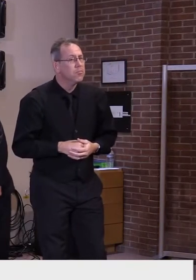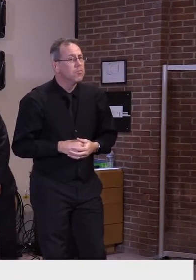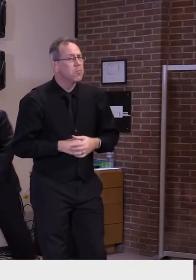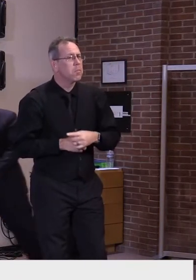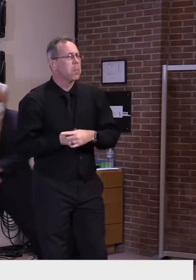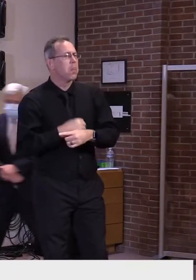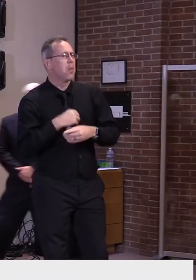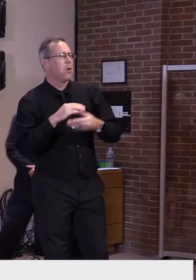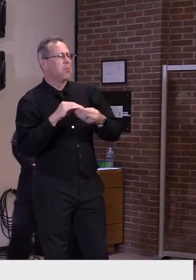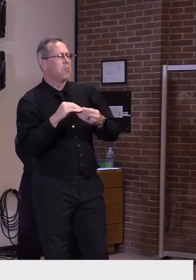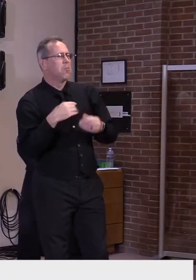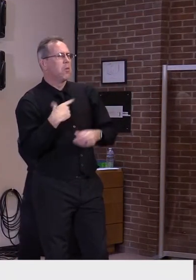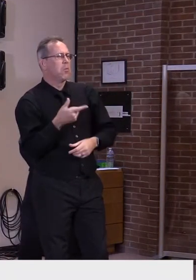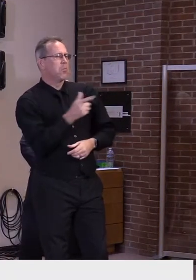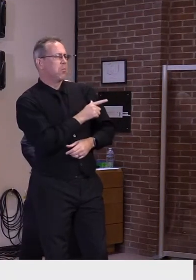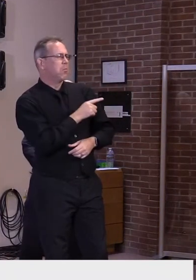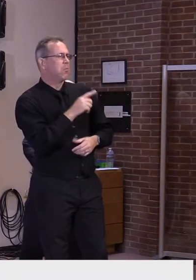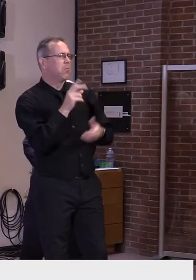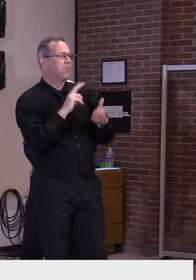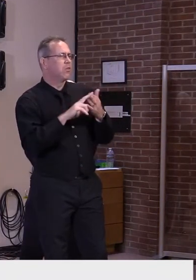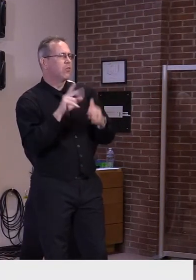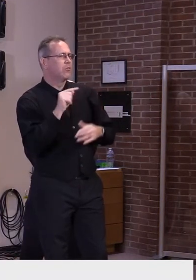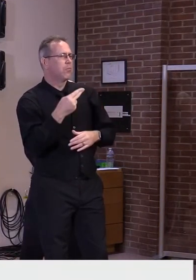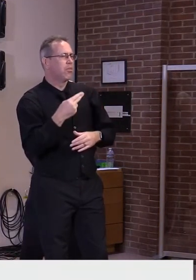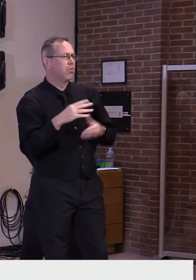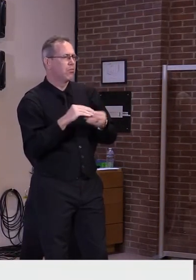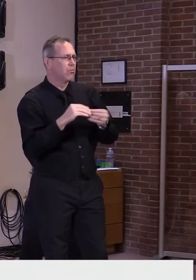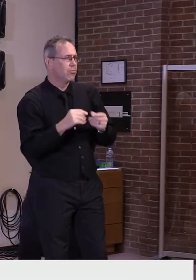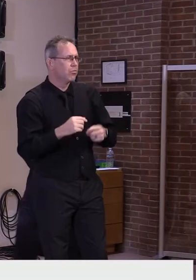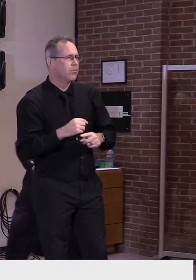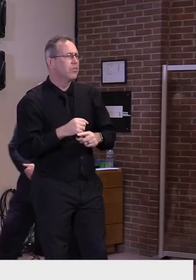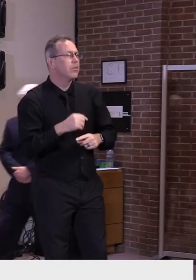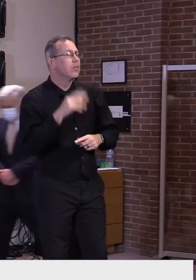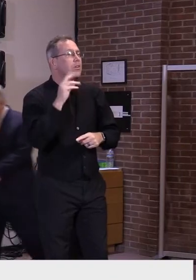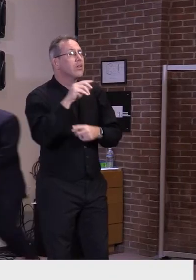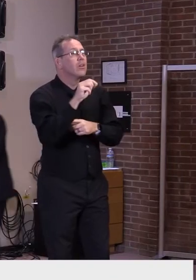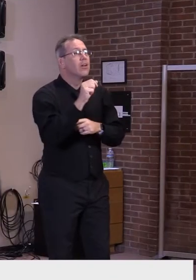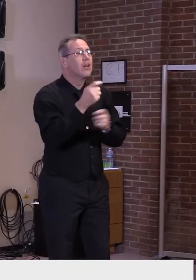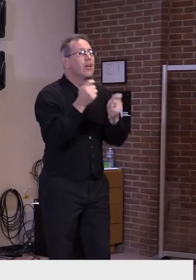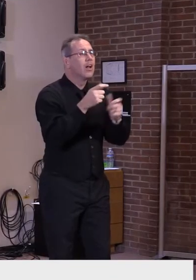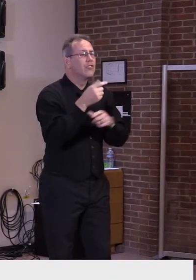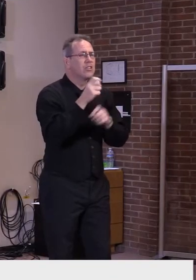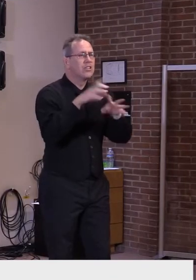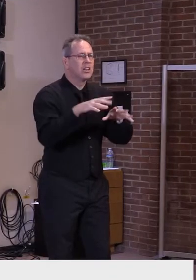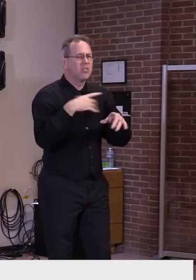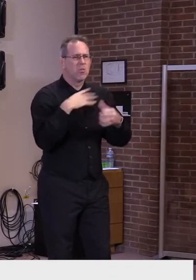would offer that antigen testing may be part of the strategy as well.